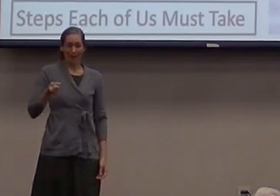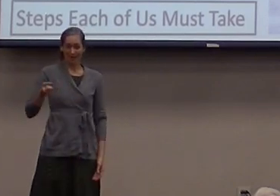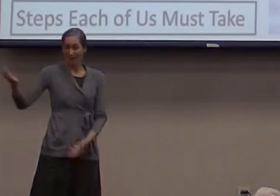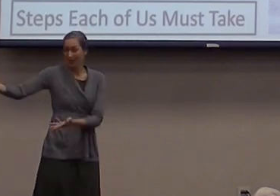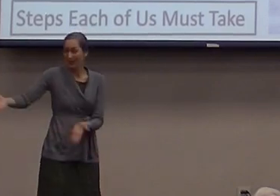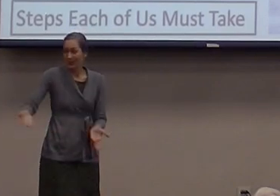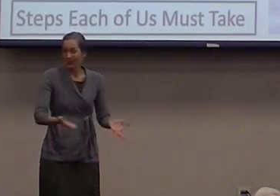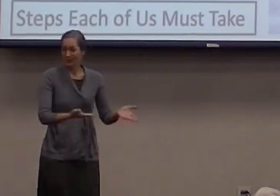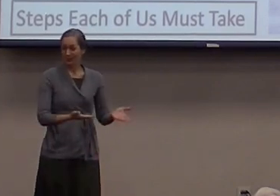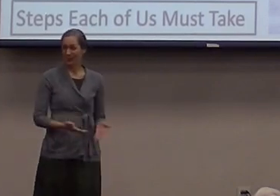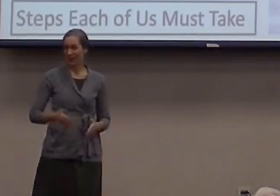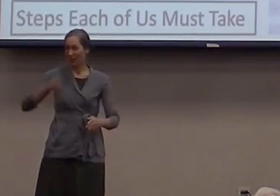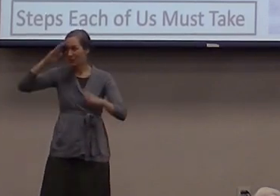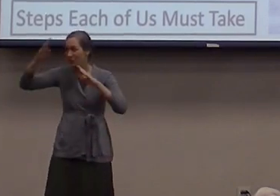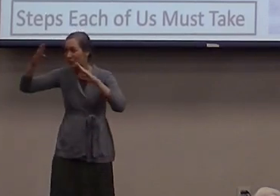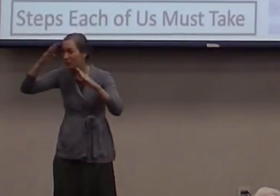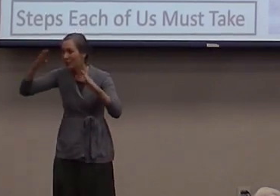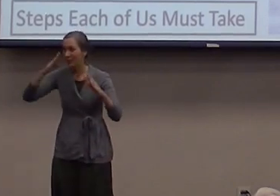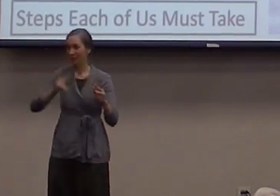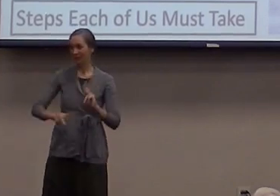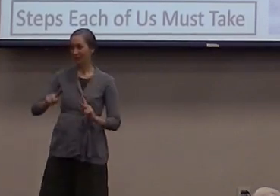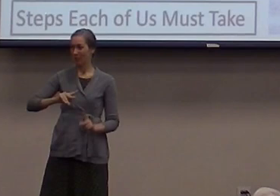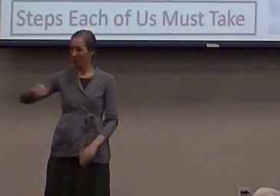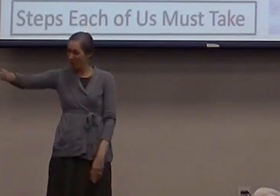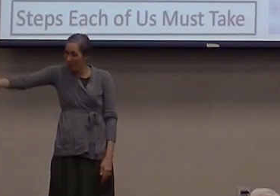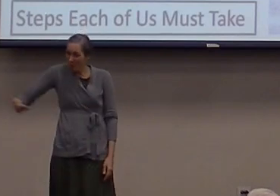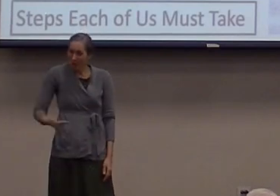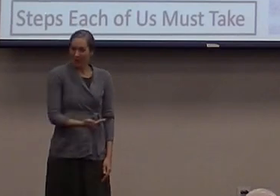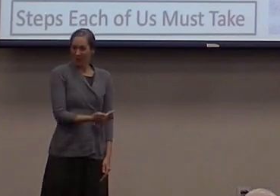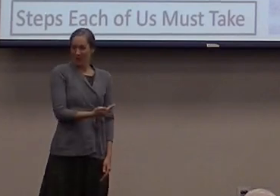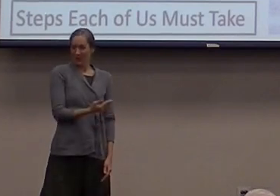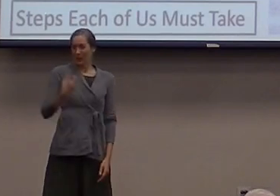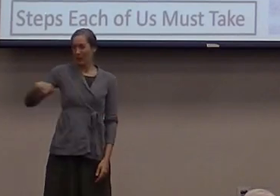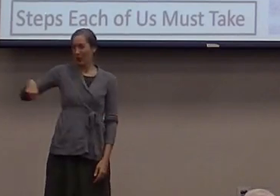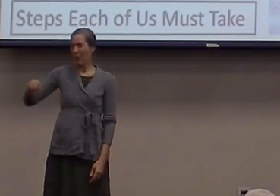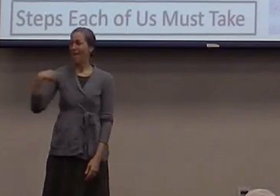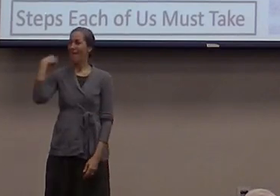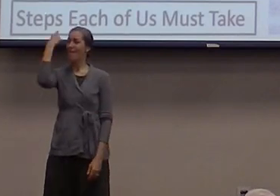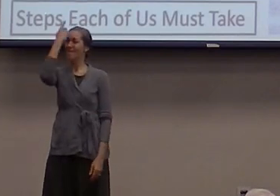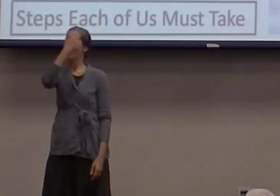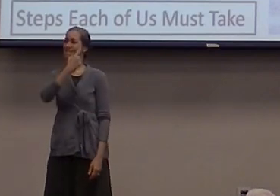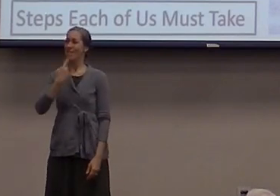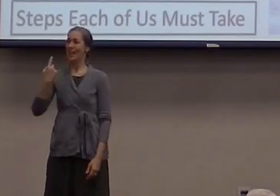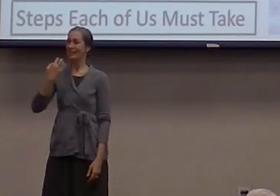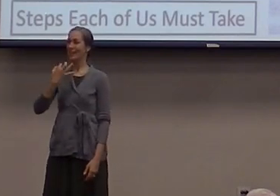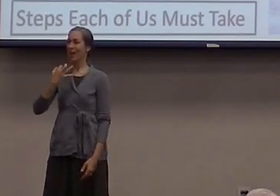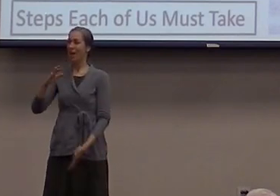You are the one who gets to put the face on what this school looks like to our world by how you treat those who come into our